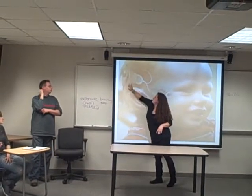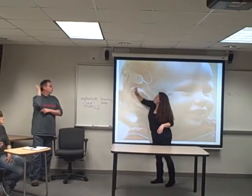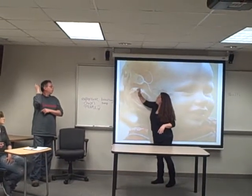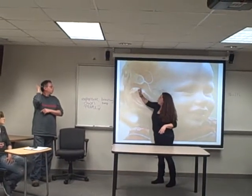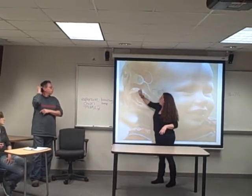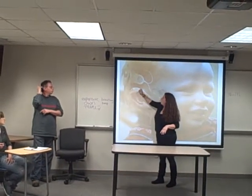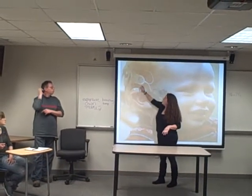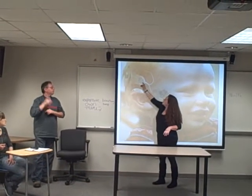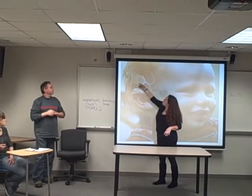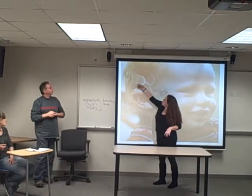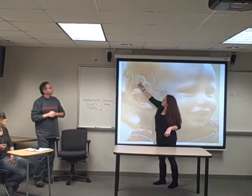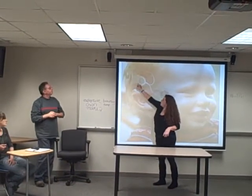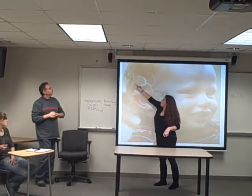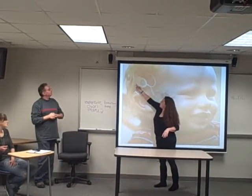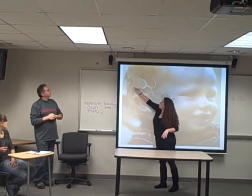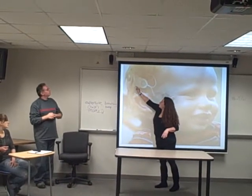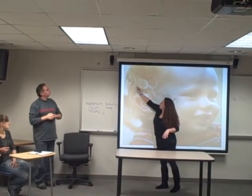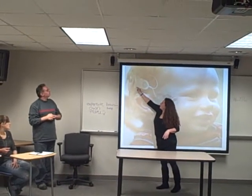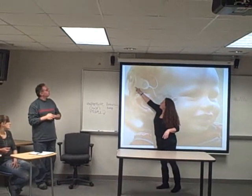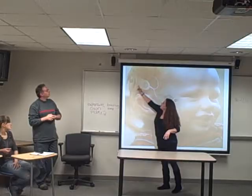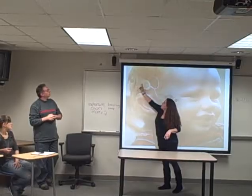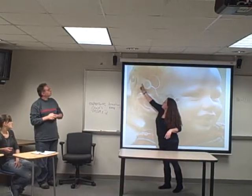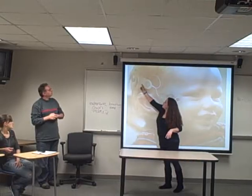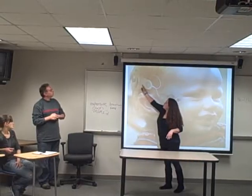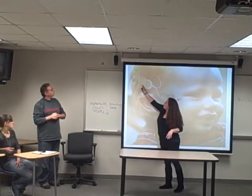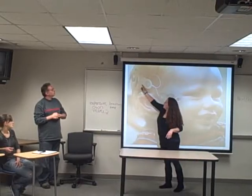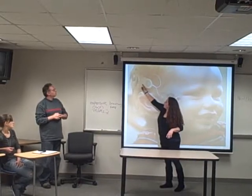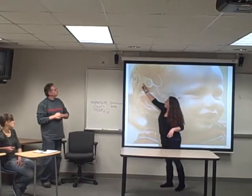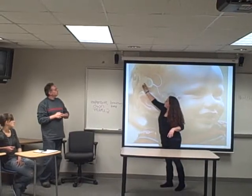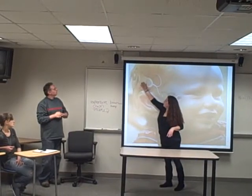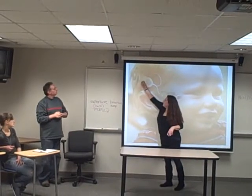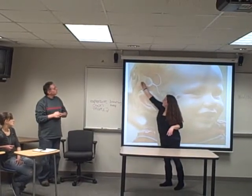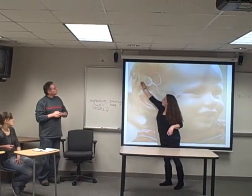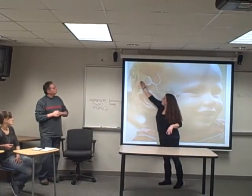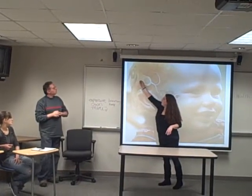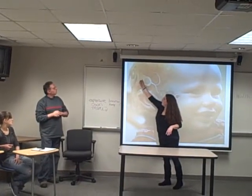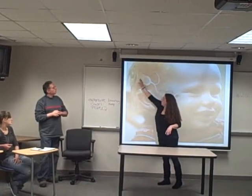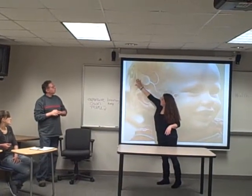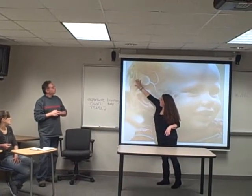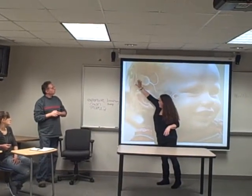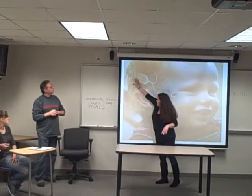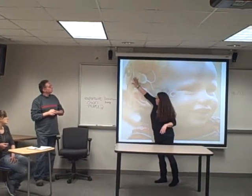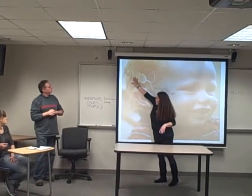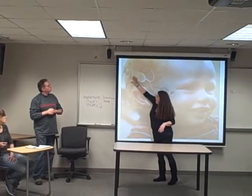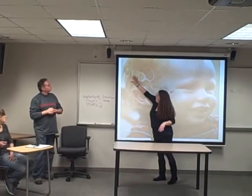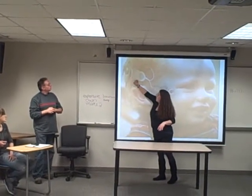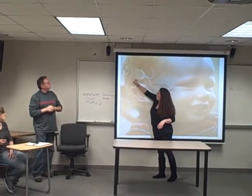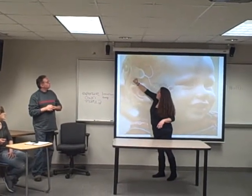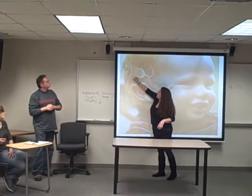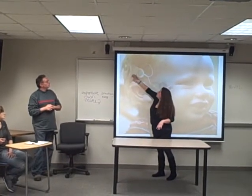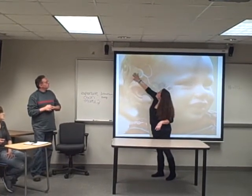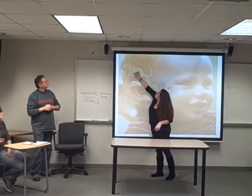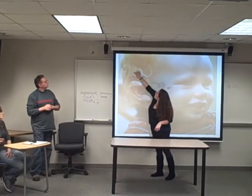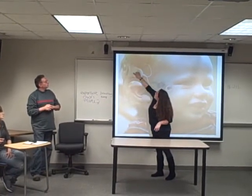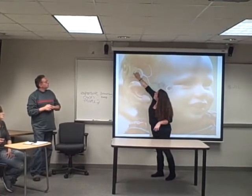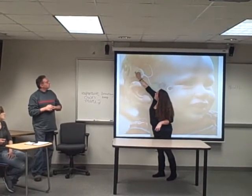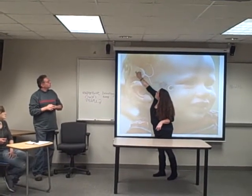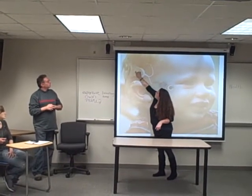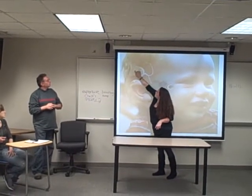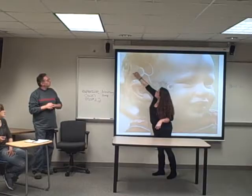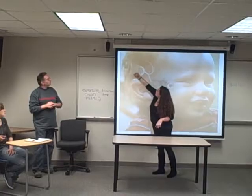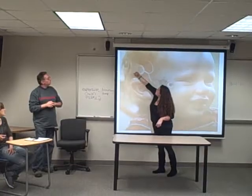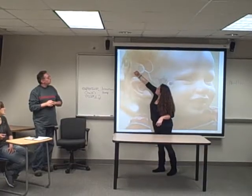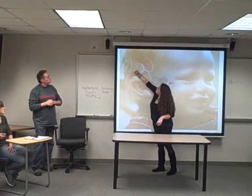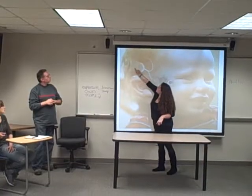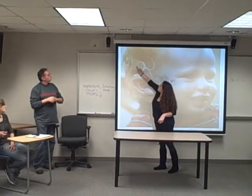to the internal magnet, to the external magnet. The internal magnet keeps the external magnet on the head, and that